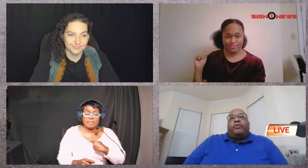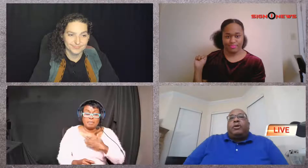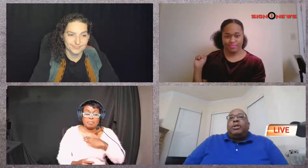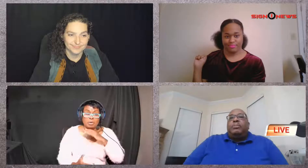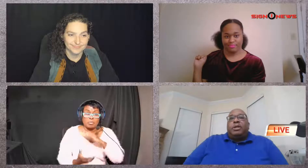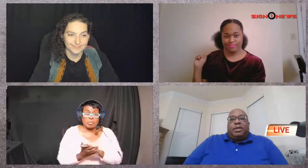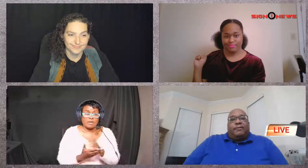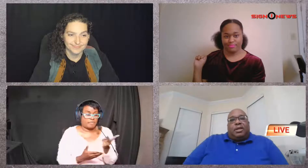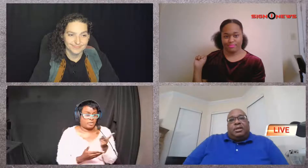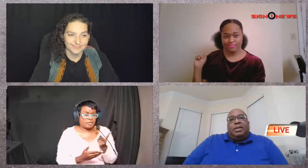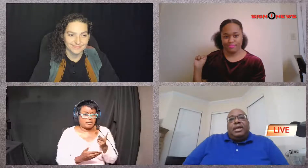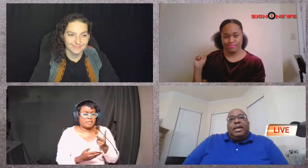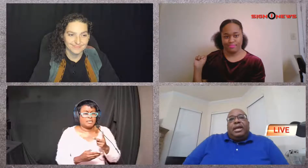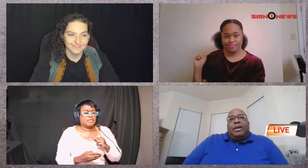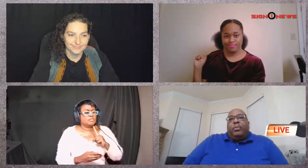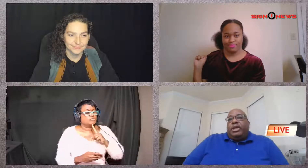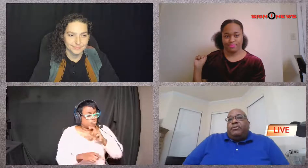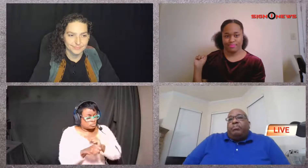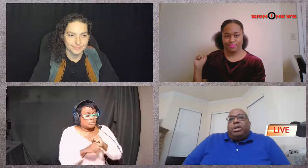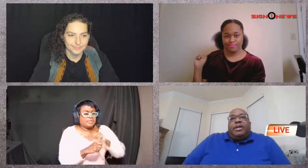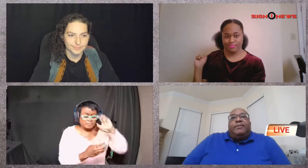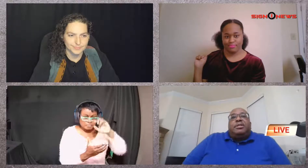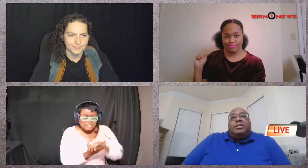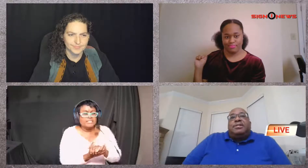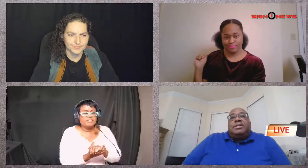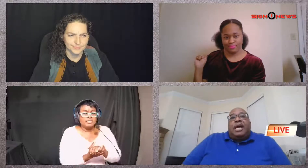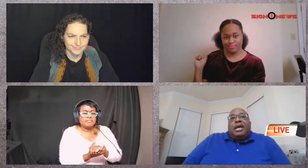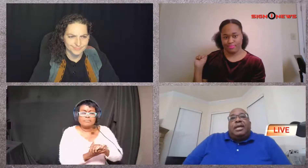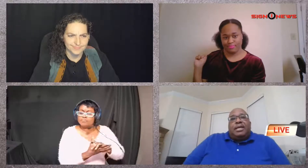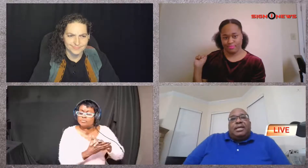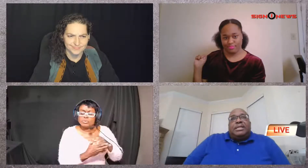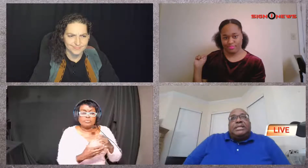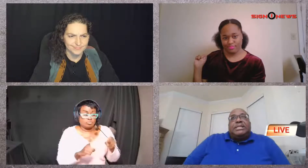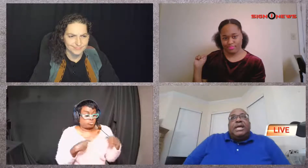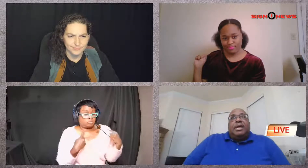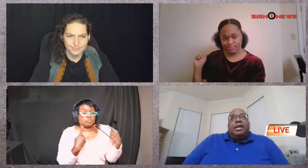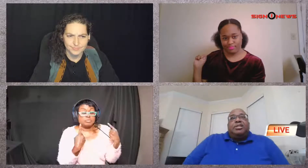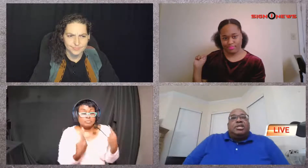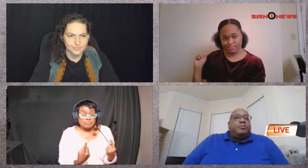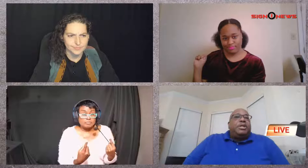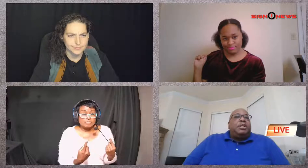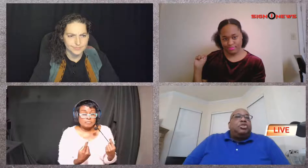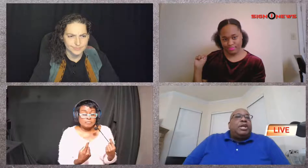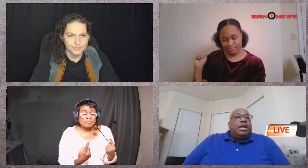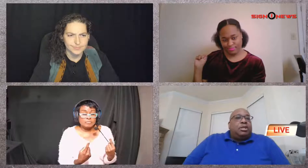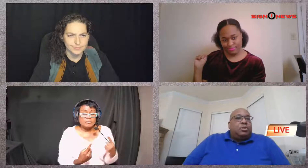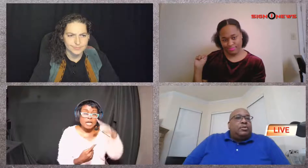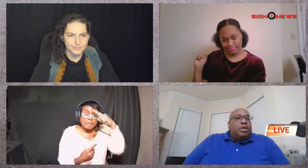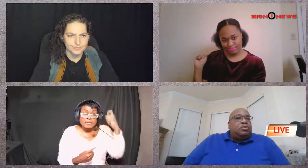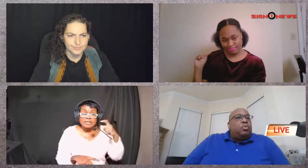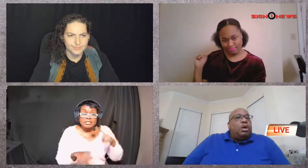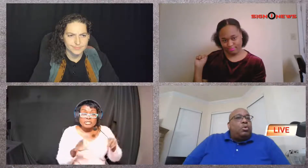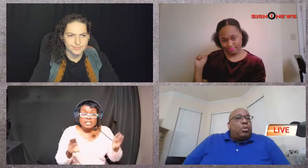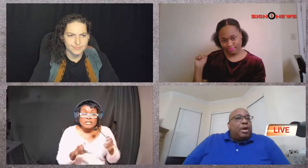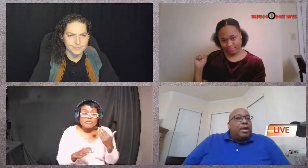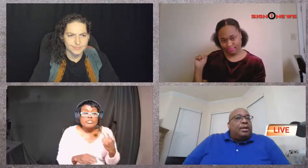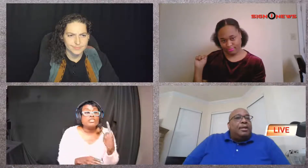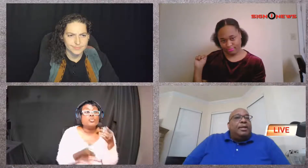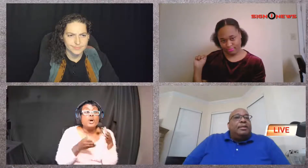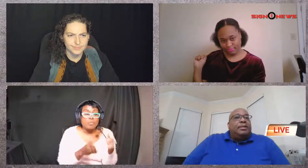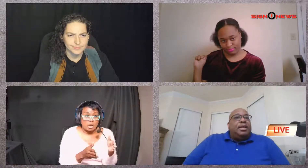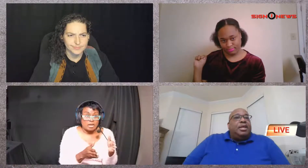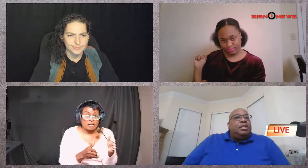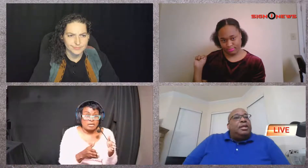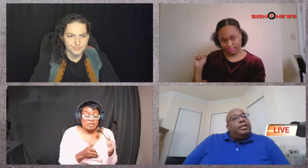I firmly believe in, and we believe in to this day, is just because you can't do things one